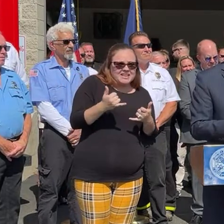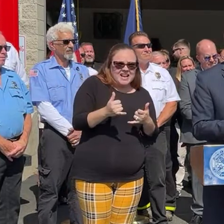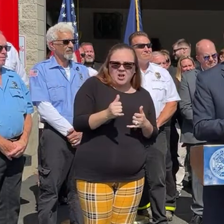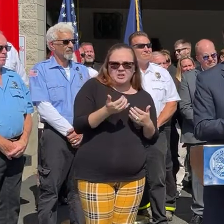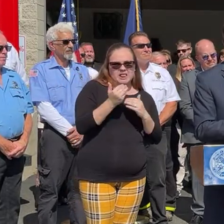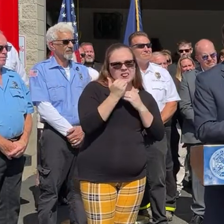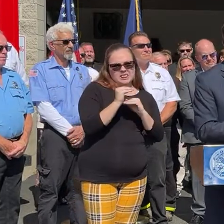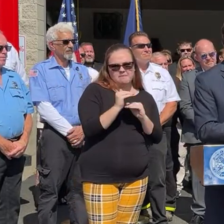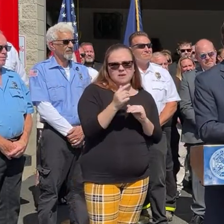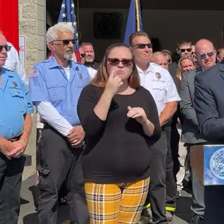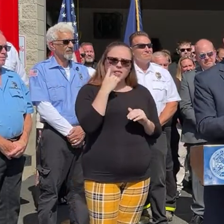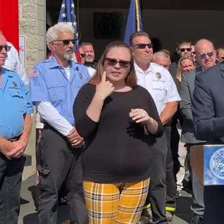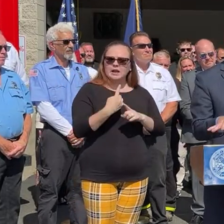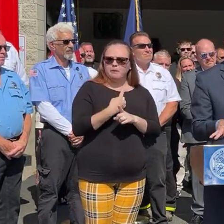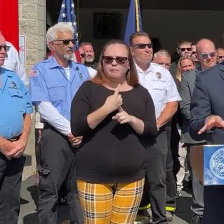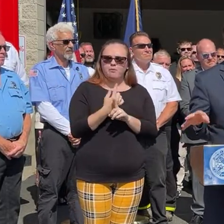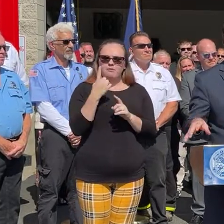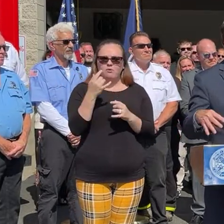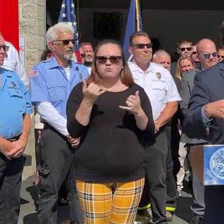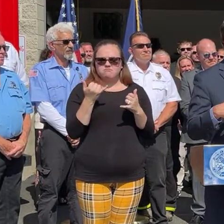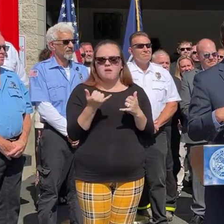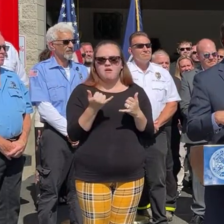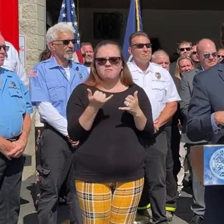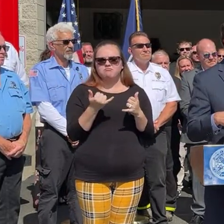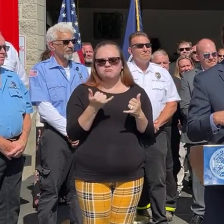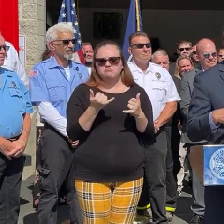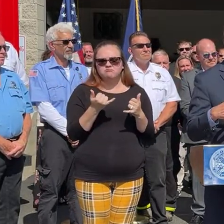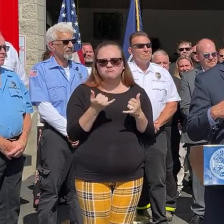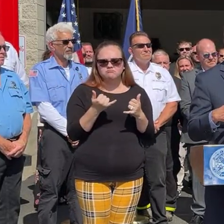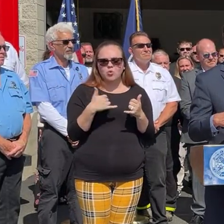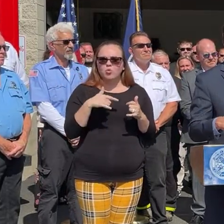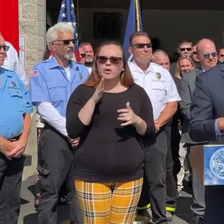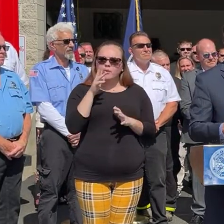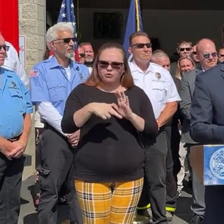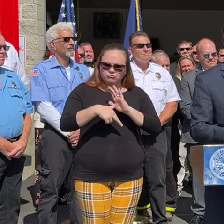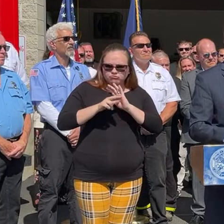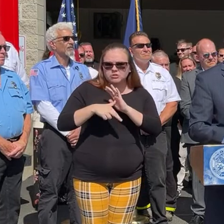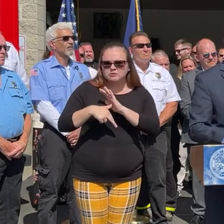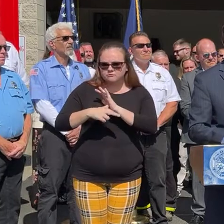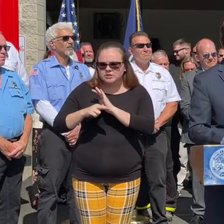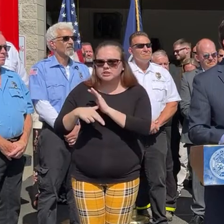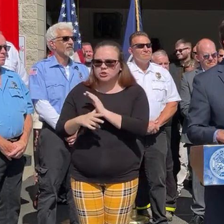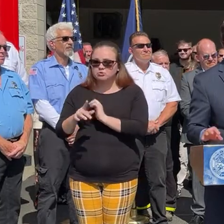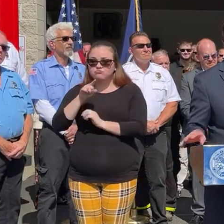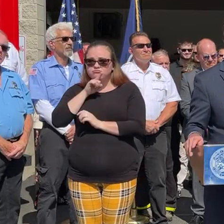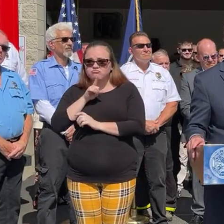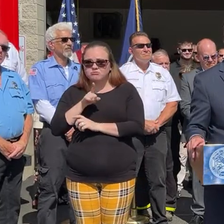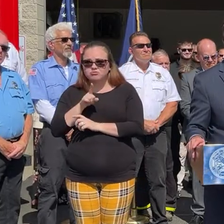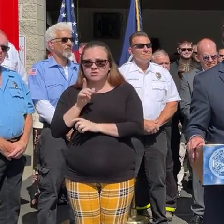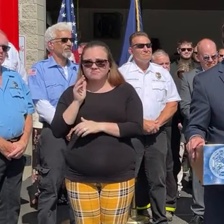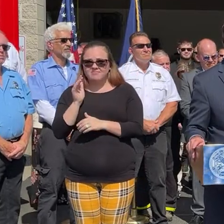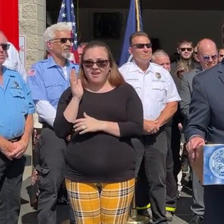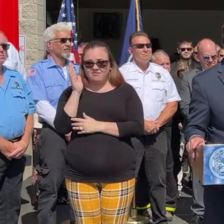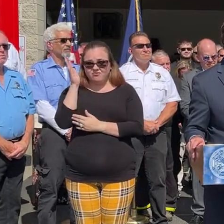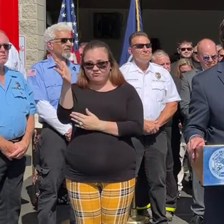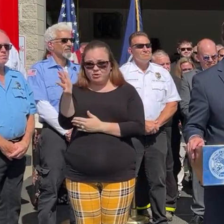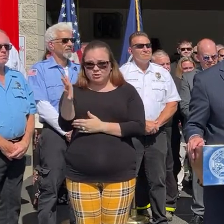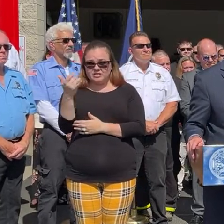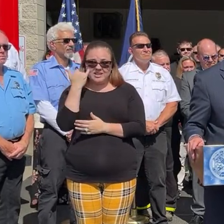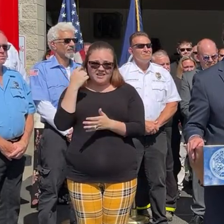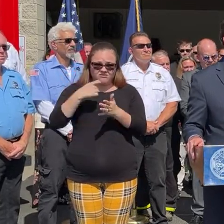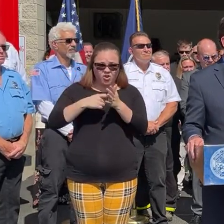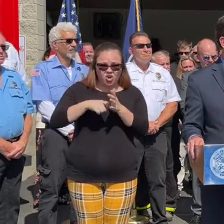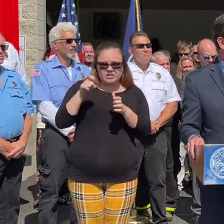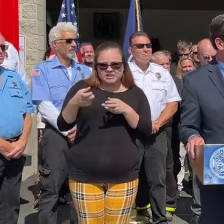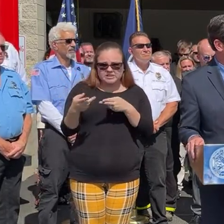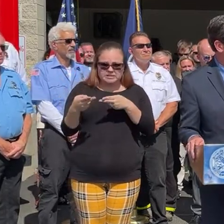have what we think is appropriate for the immediate future, and we're going to review it to ensure in the future, if the cost does need to go up, what it is, and then of